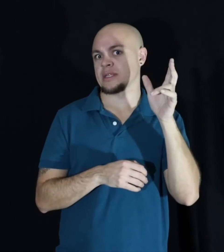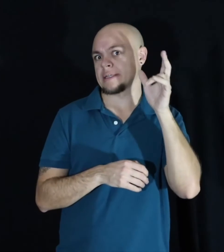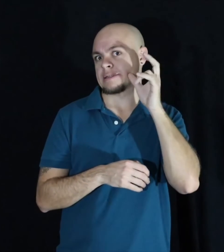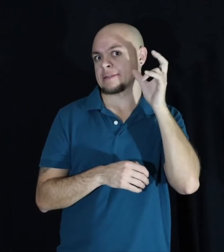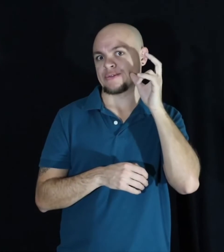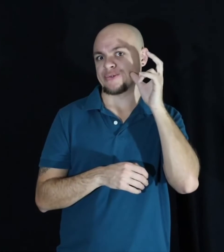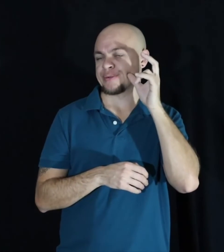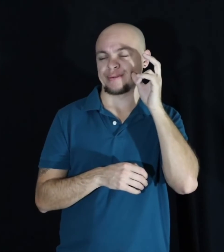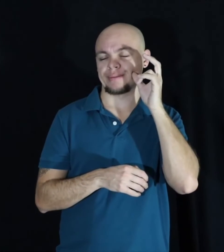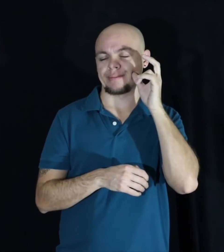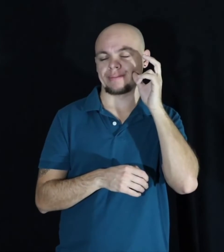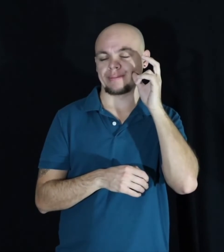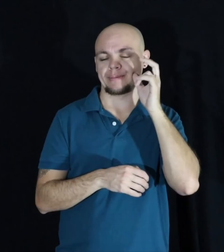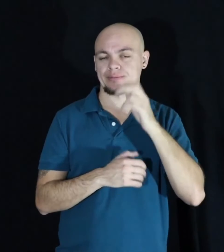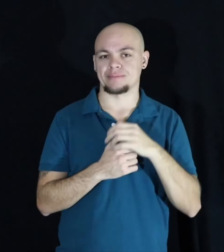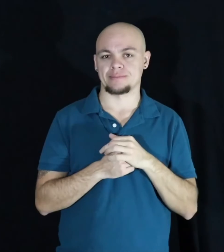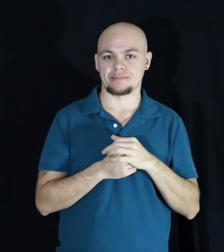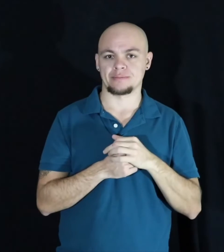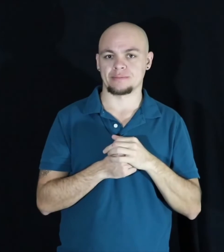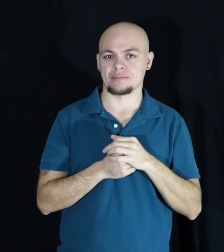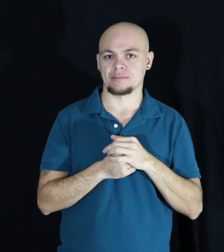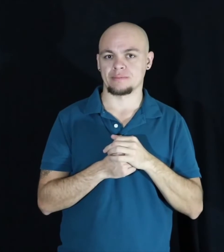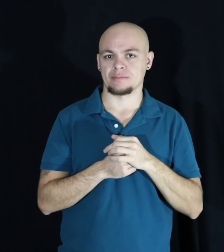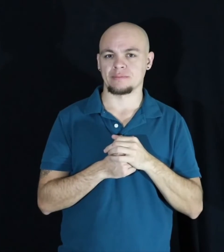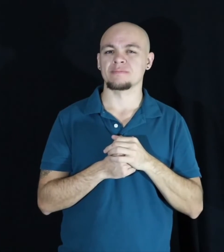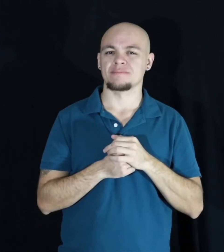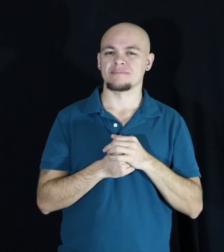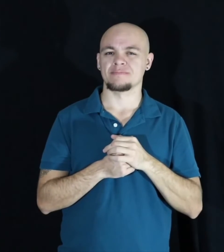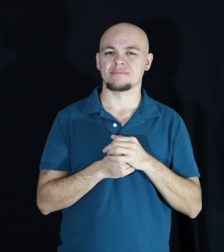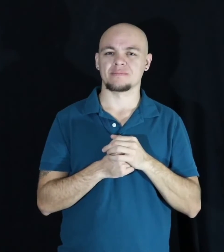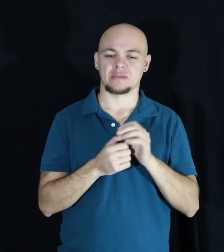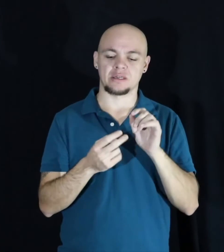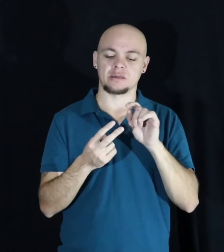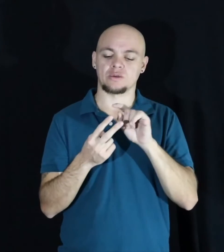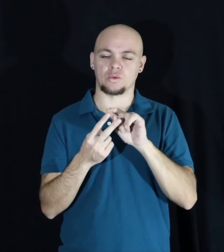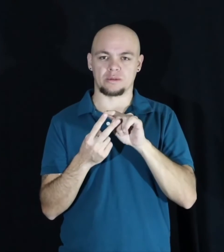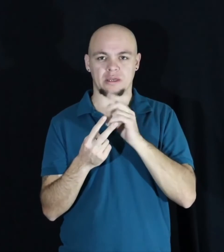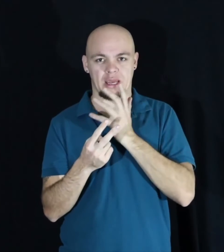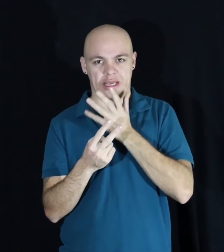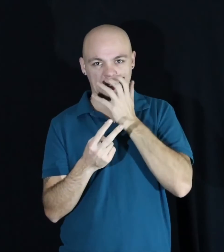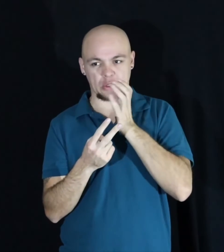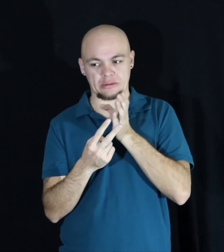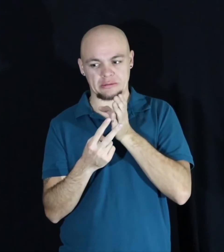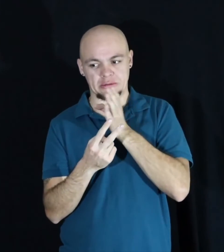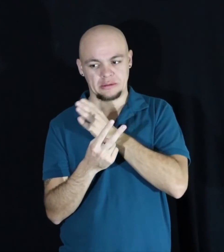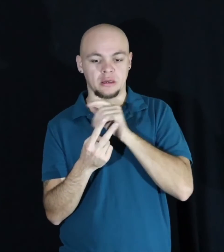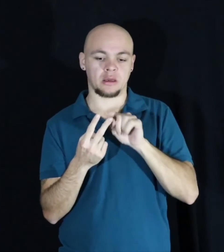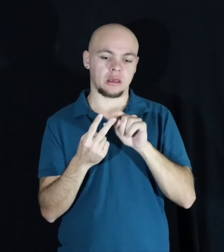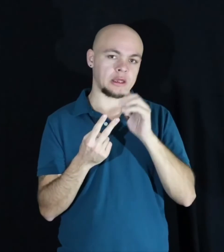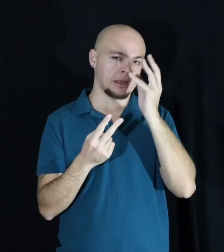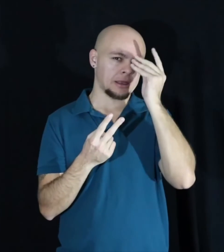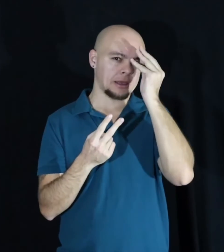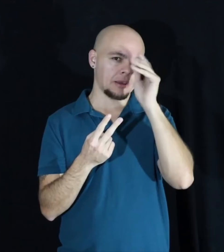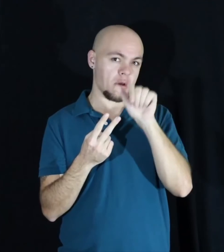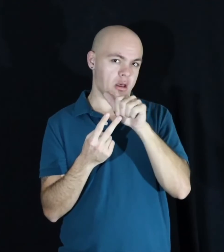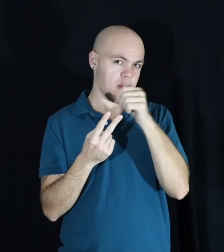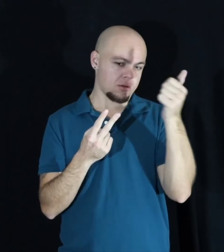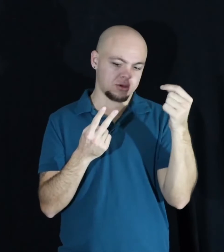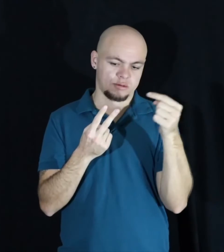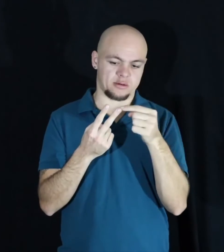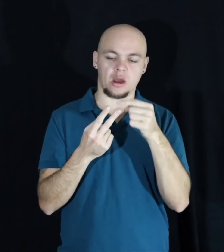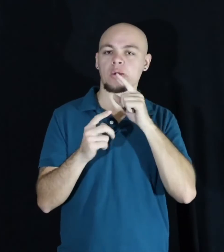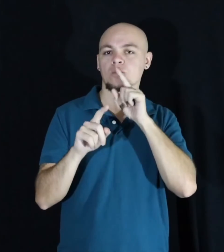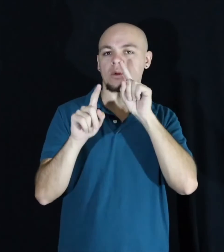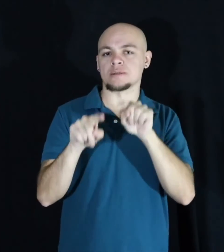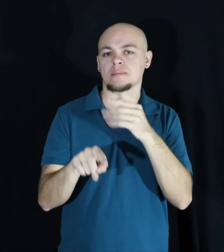said. It is a consideration of this alternative that allows me to respond better.